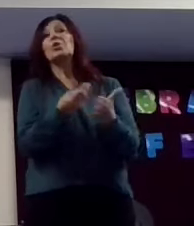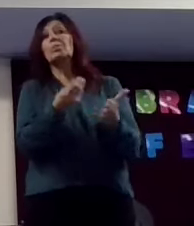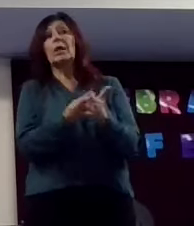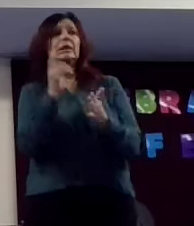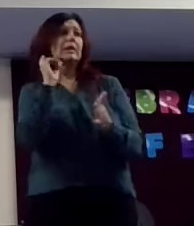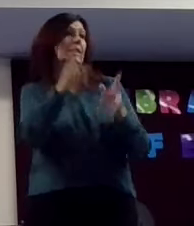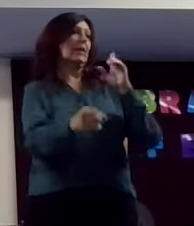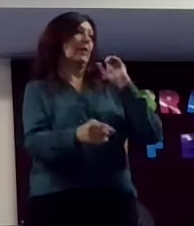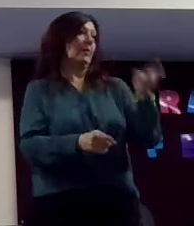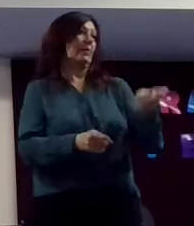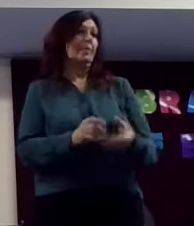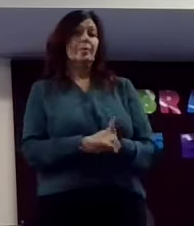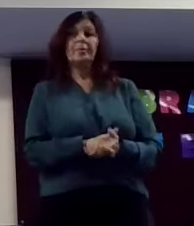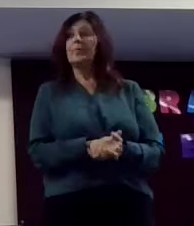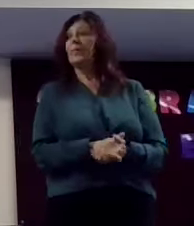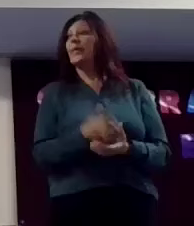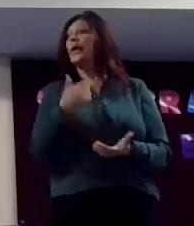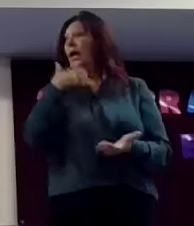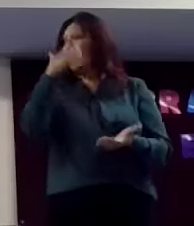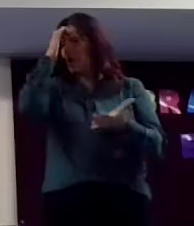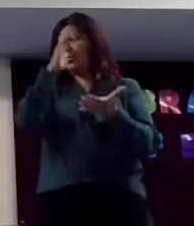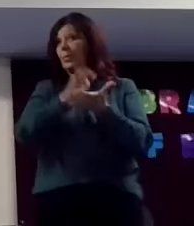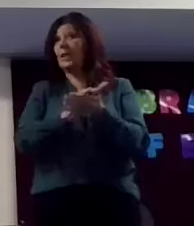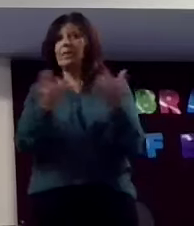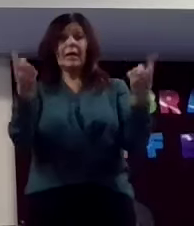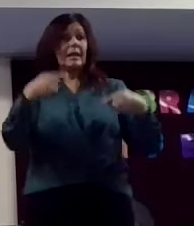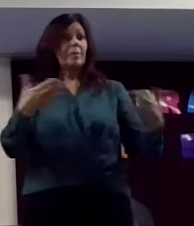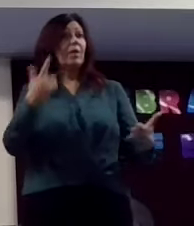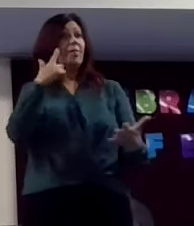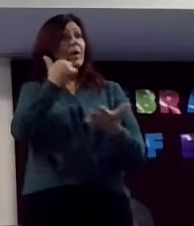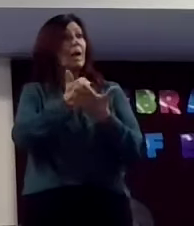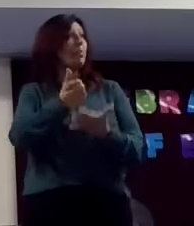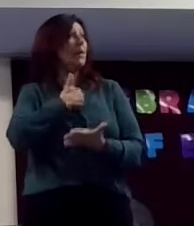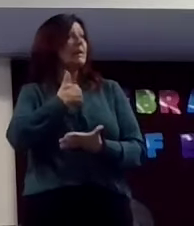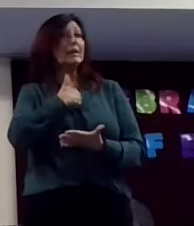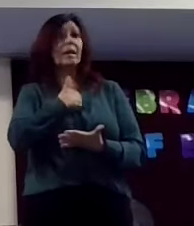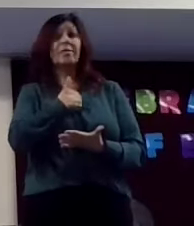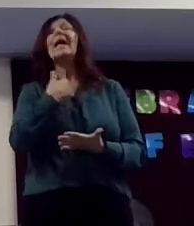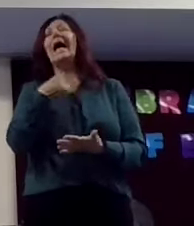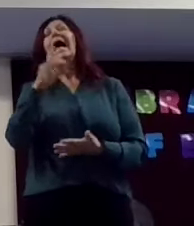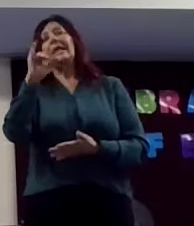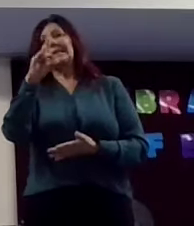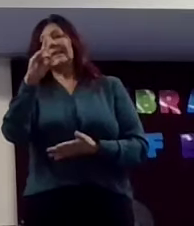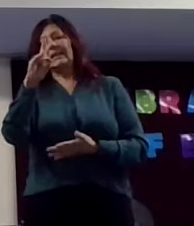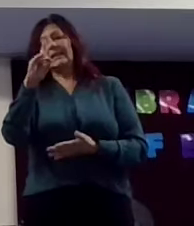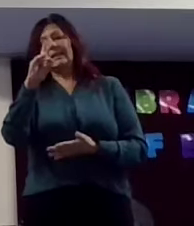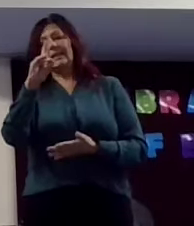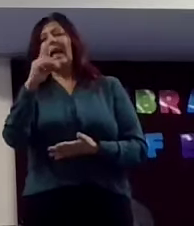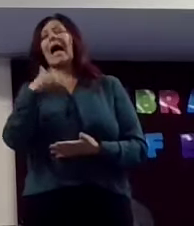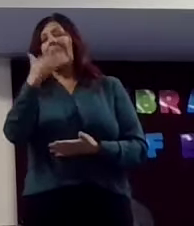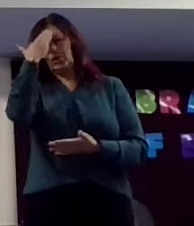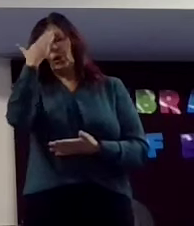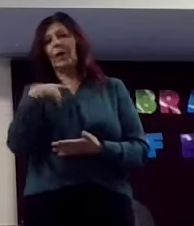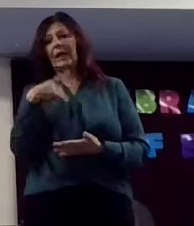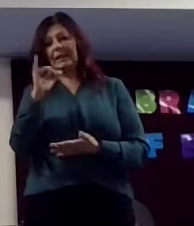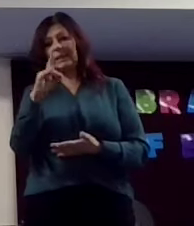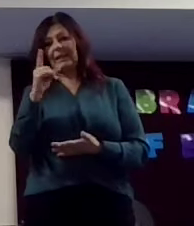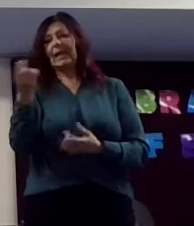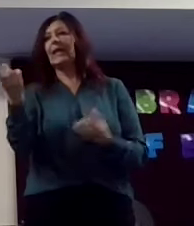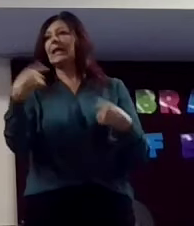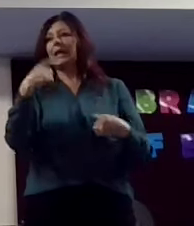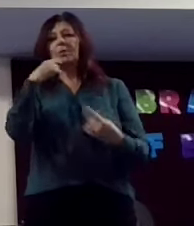to people. And I believe I even came here for help myself. Actually, I did. I shouldn't even say I believe. I know I did. I came